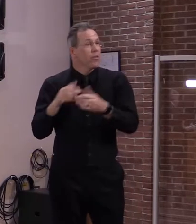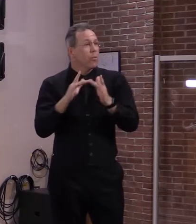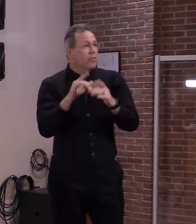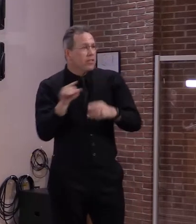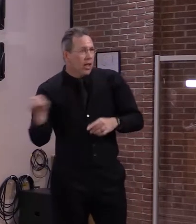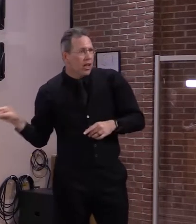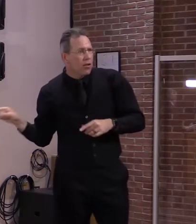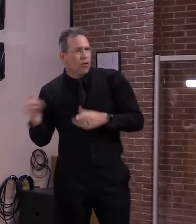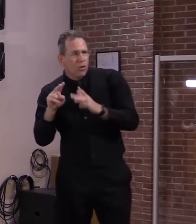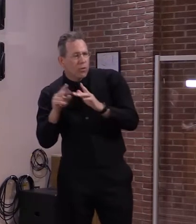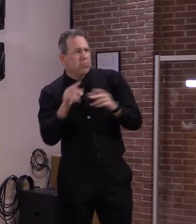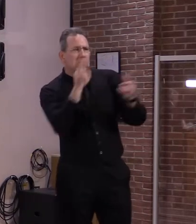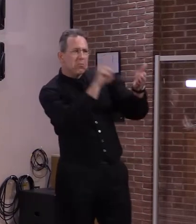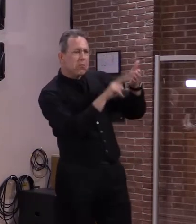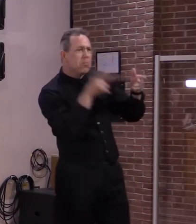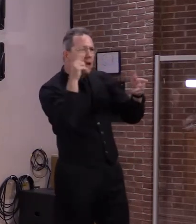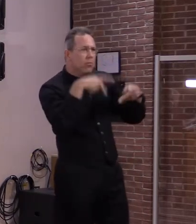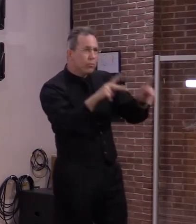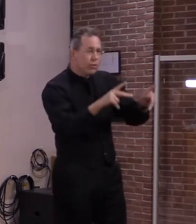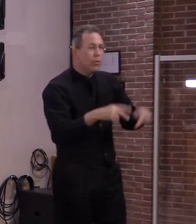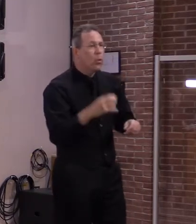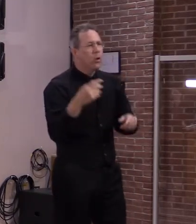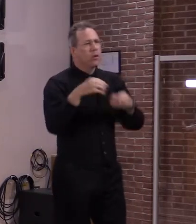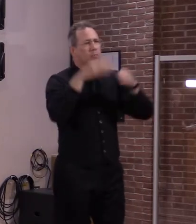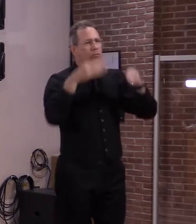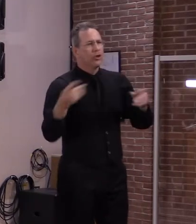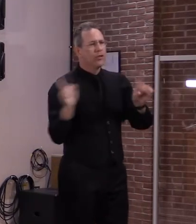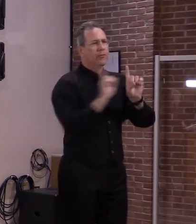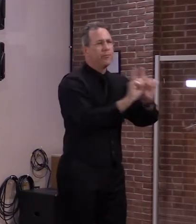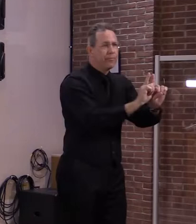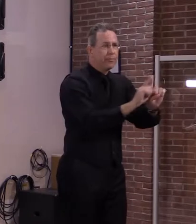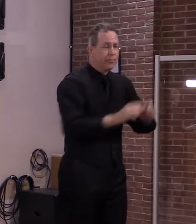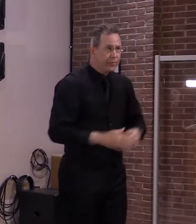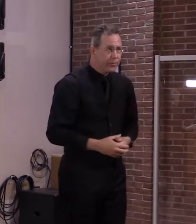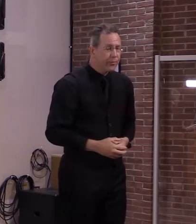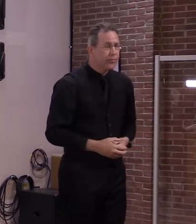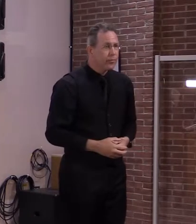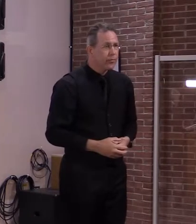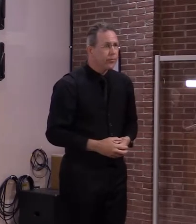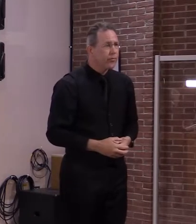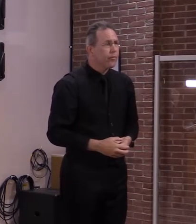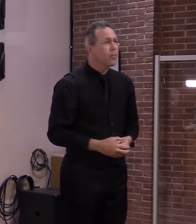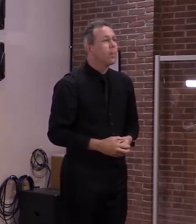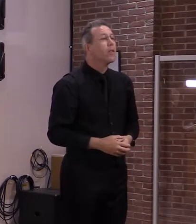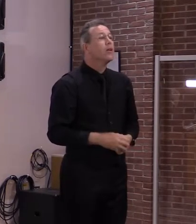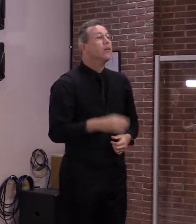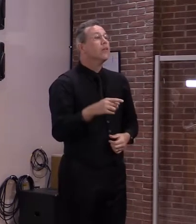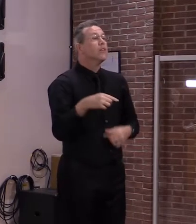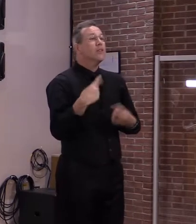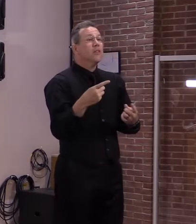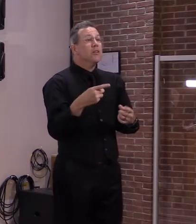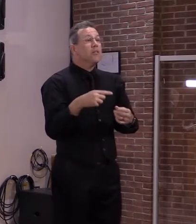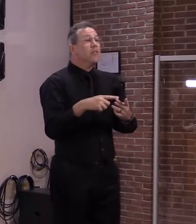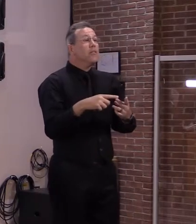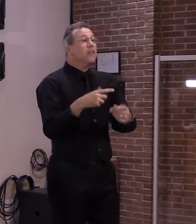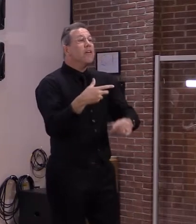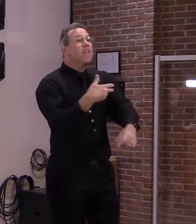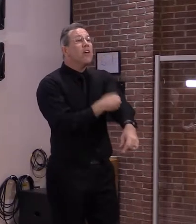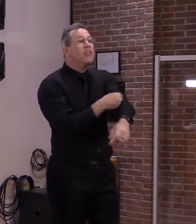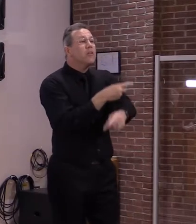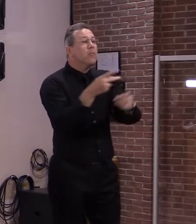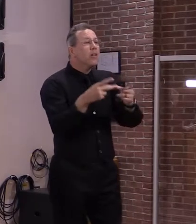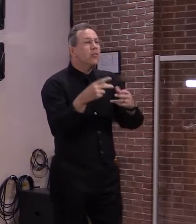855-722-7878 to make an appointment. There will be doses available for walk-ins at most locations.